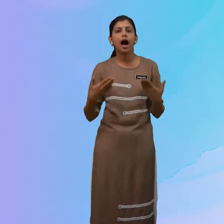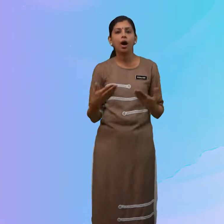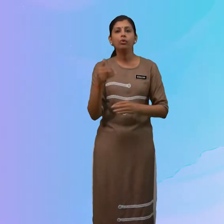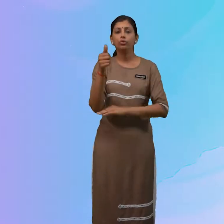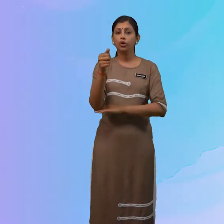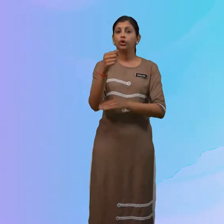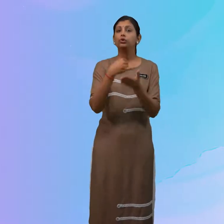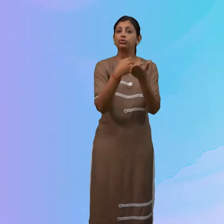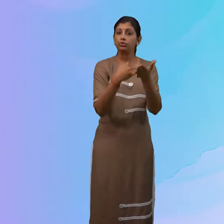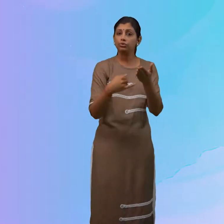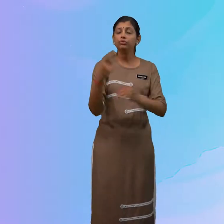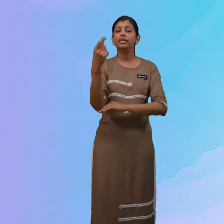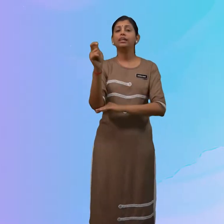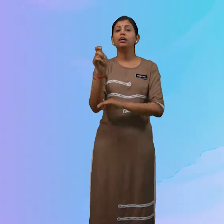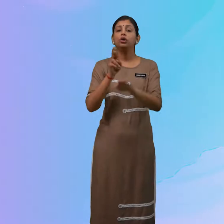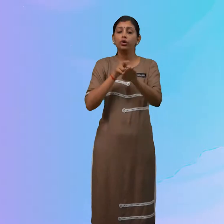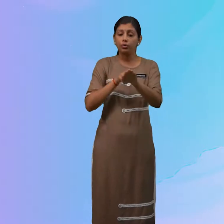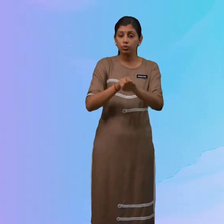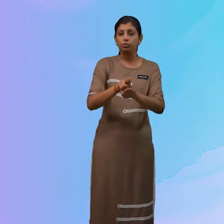how you drew the route.